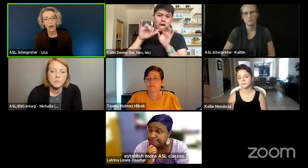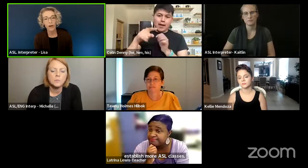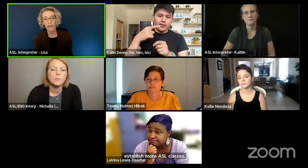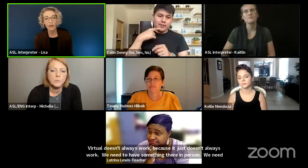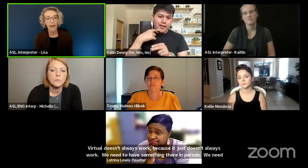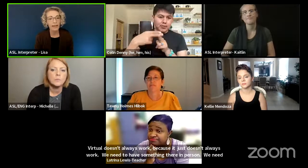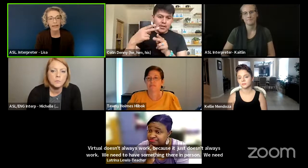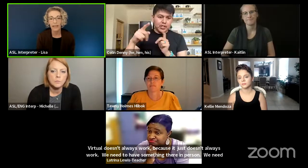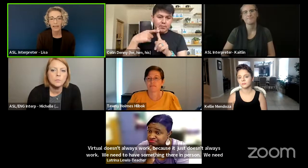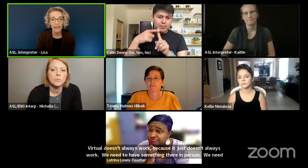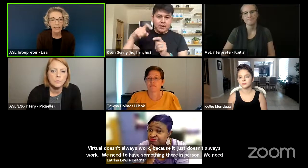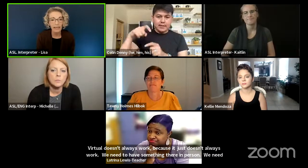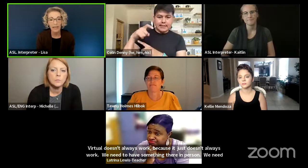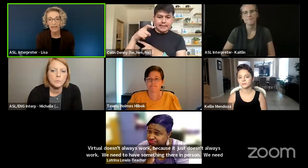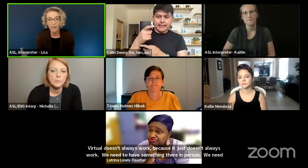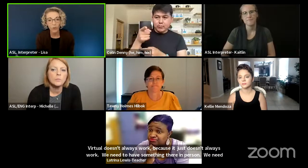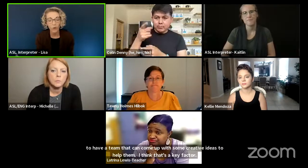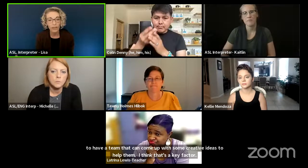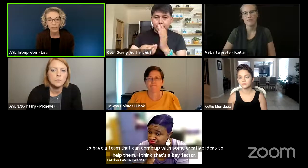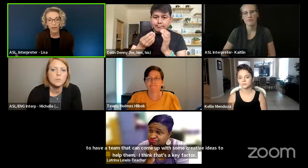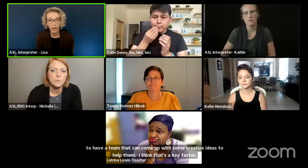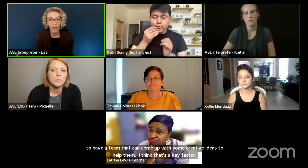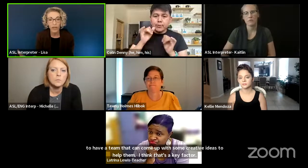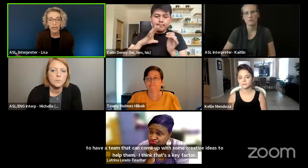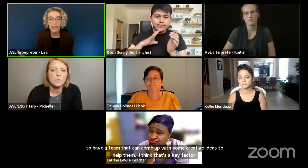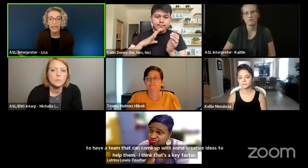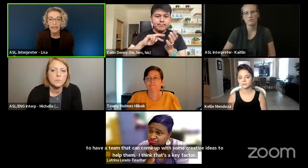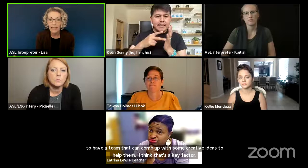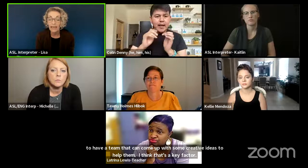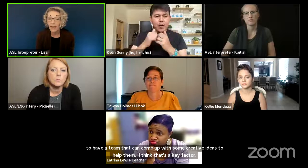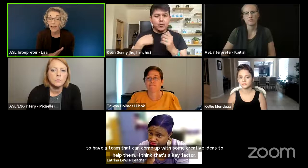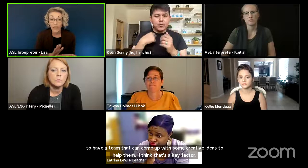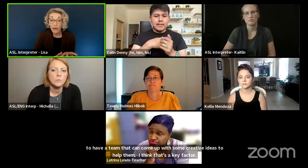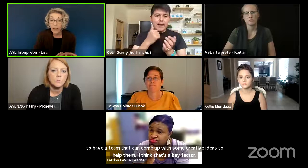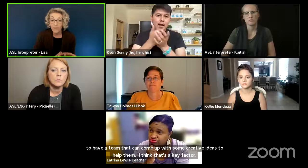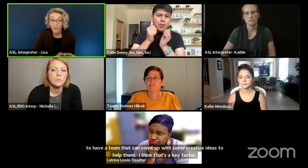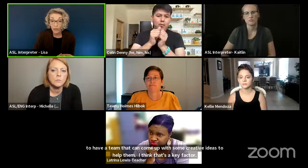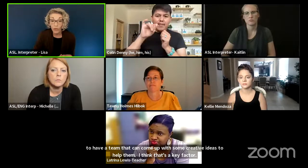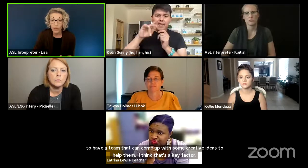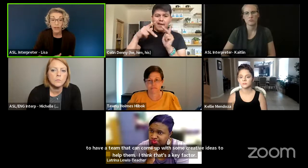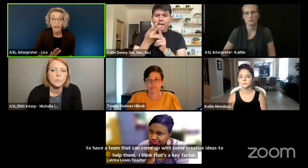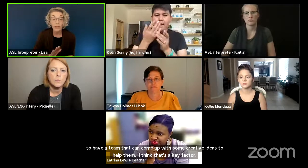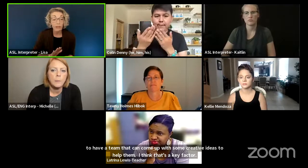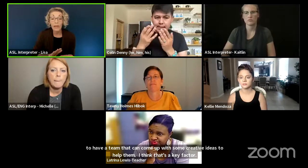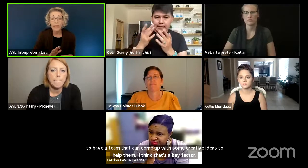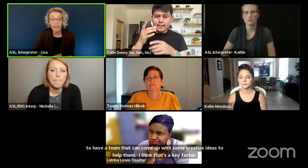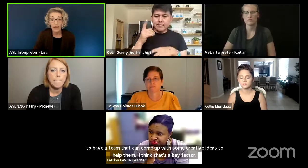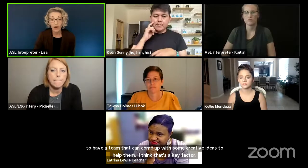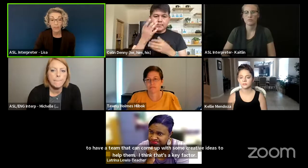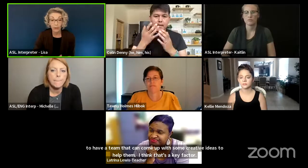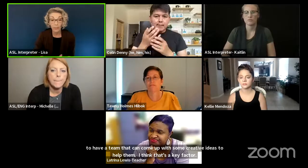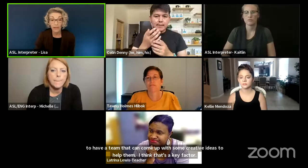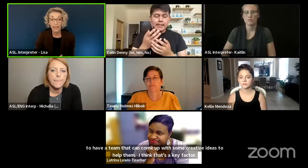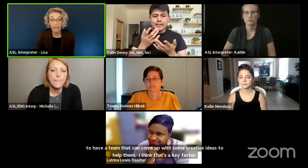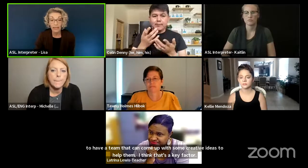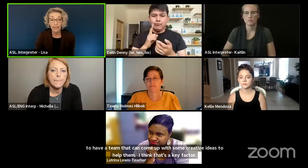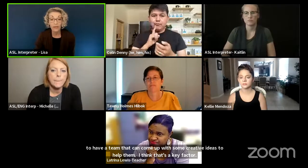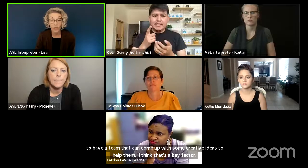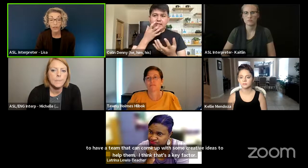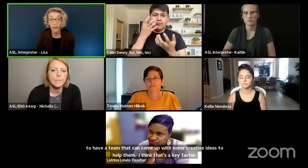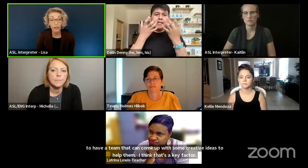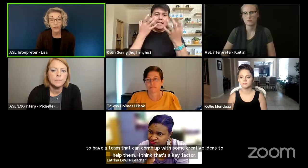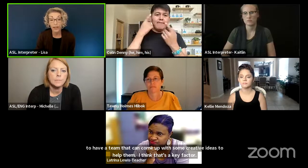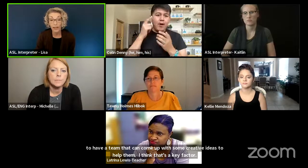Maslow's hierarchy, right, the needs, it's important to look at the needs. If they don't have food, we need to take care of those basic